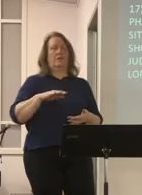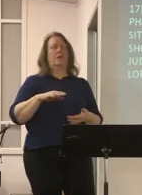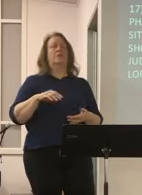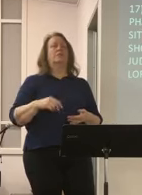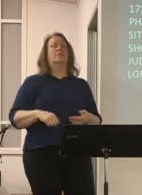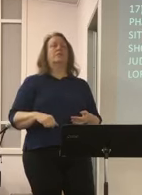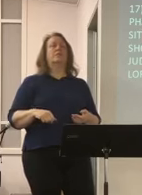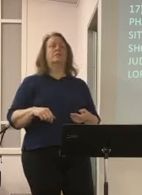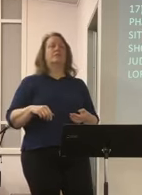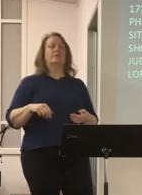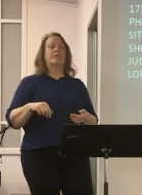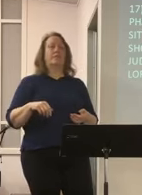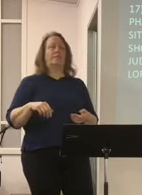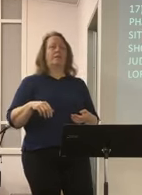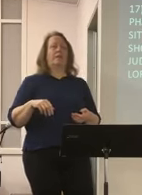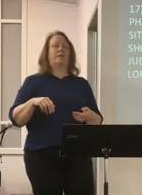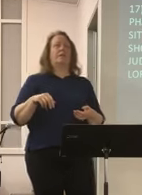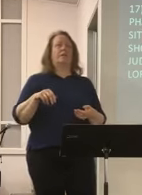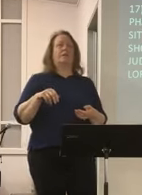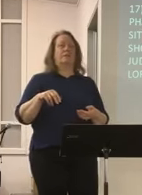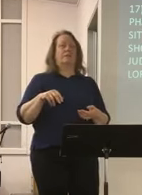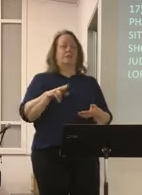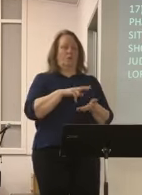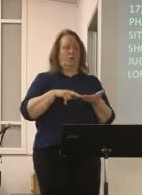is Friday evening to Saturday evening.